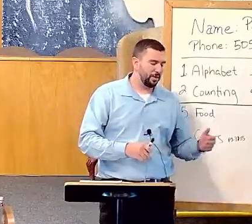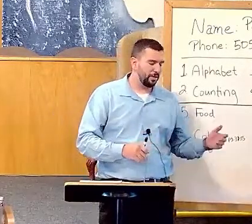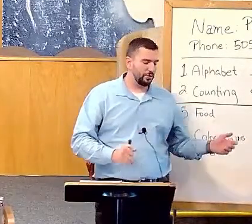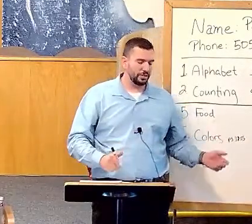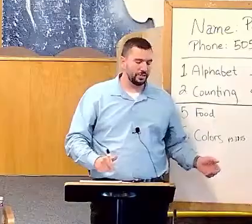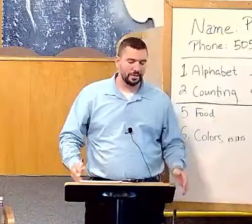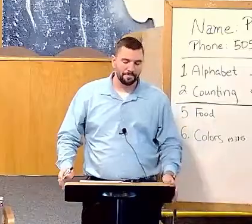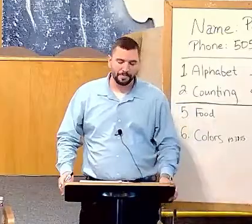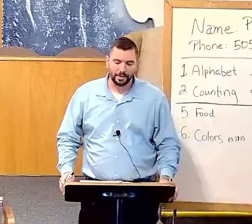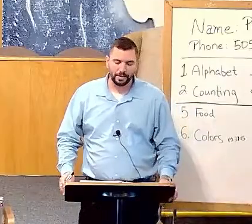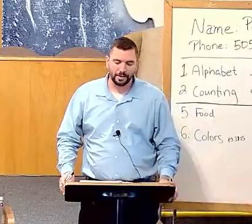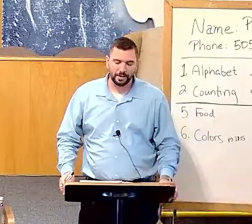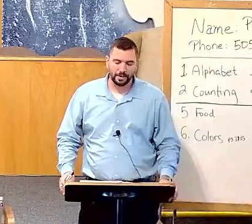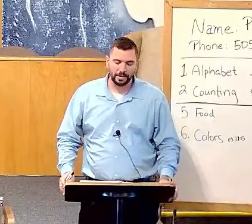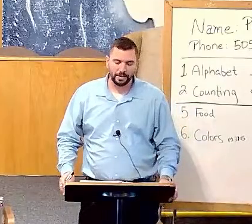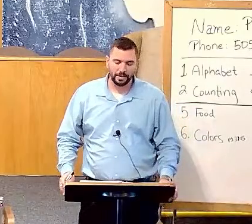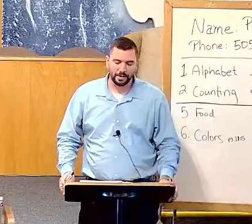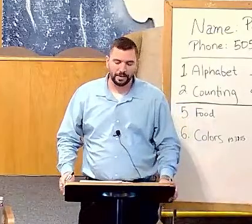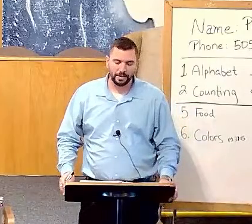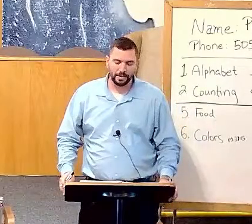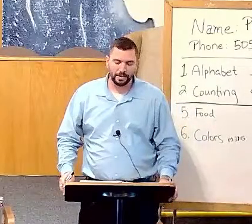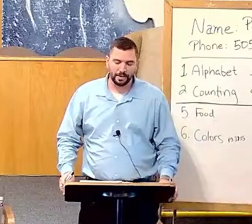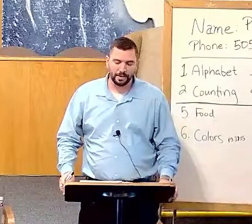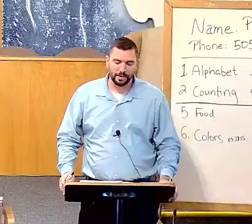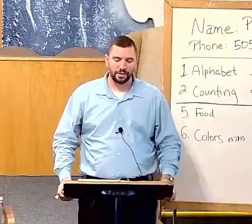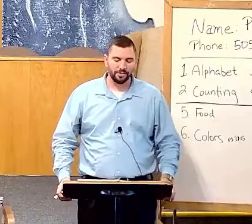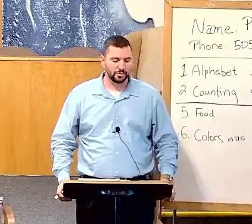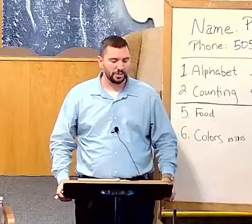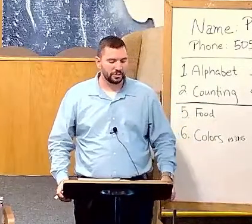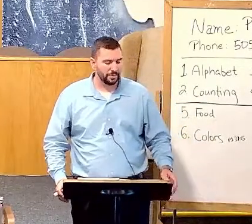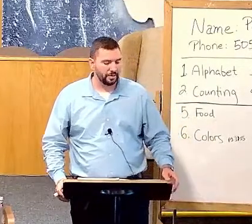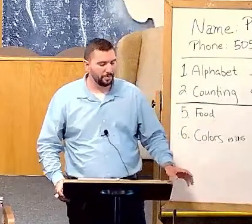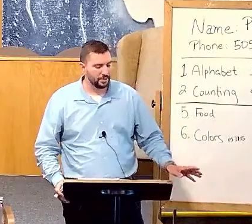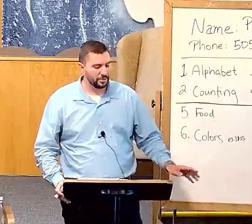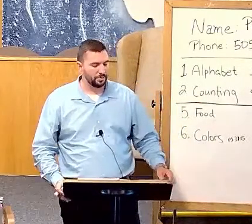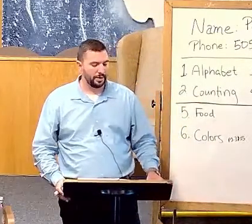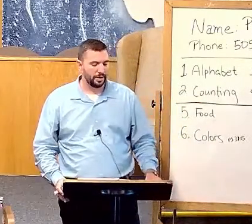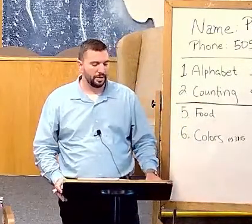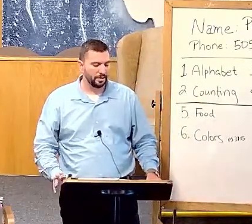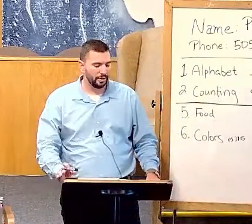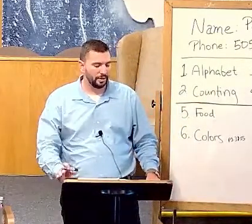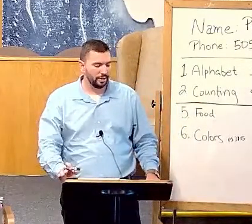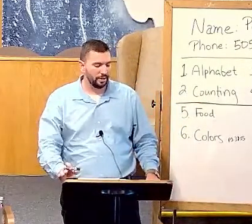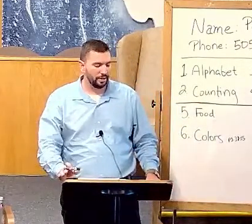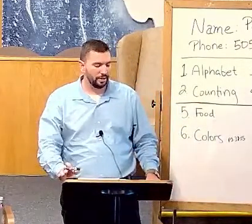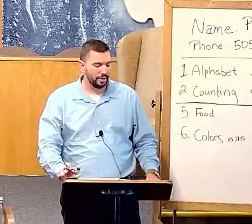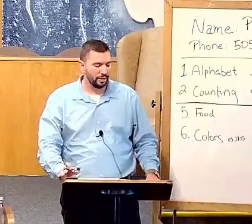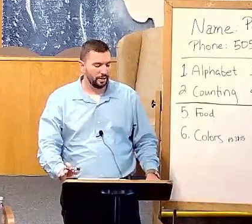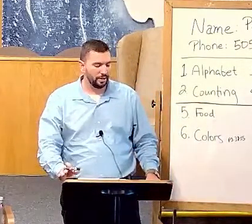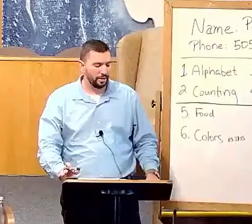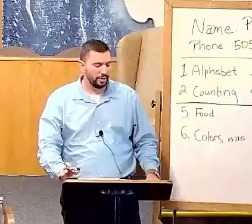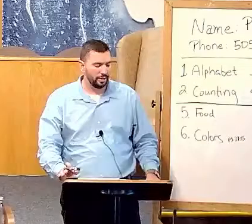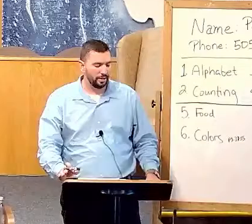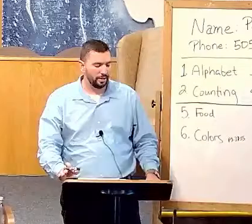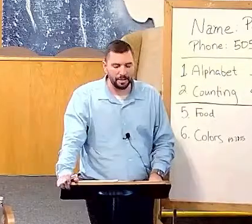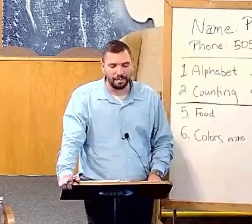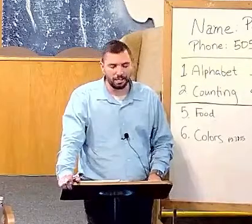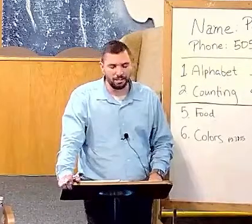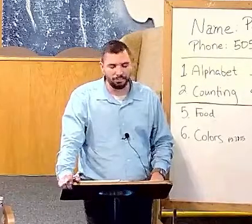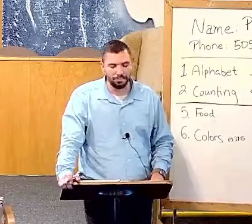just, again, help us to learn these things. And Lord, give us wisdom and help me to be accurate with these signs and be able to catch them